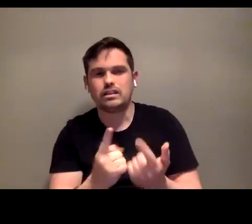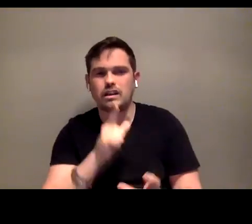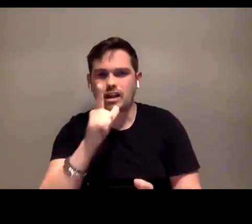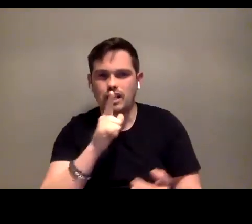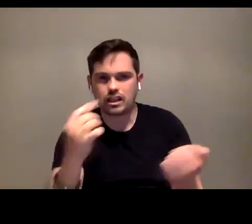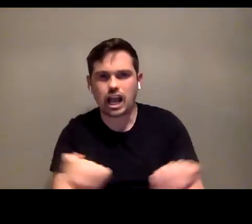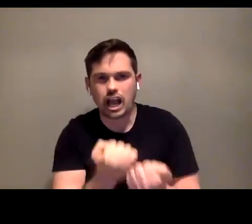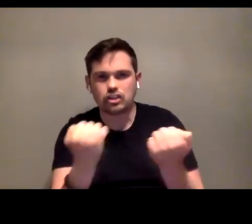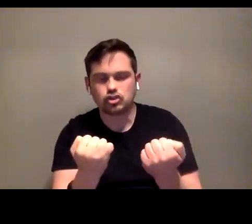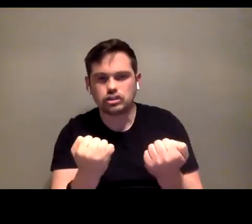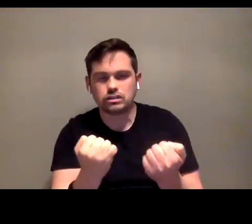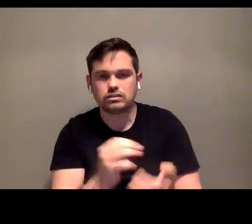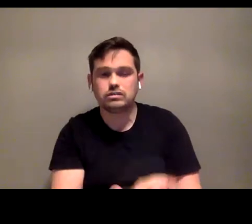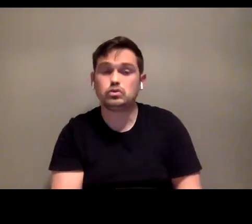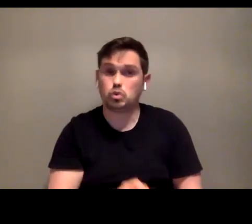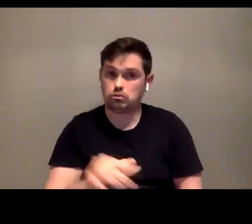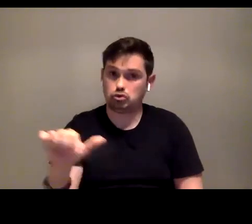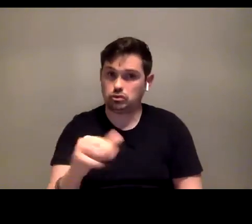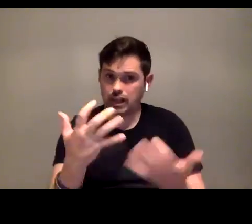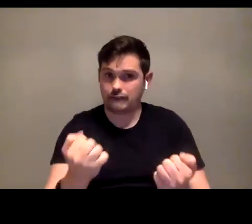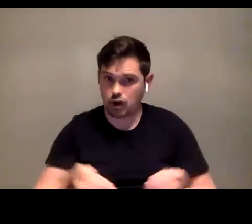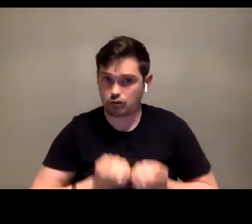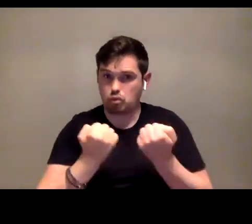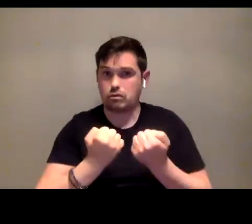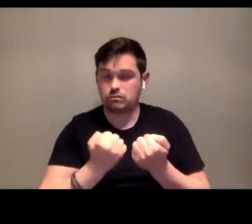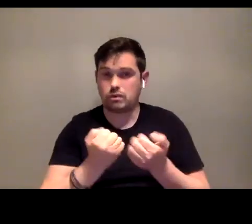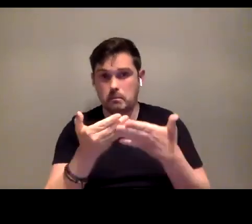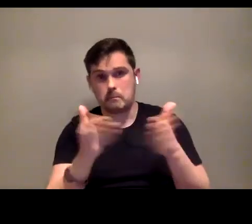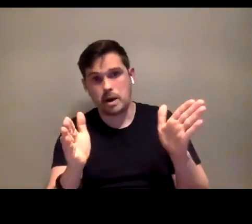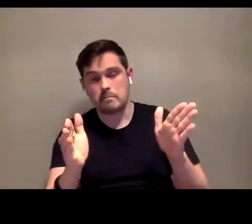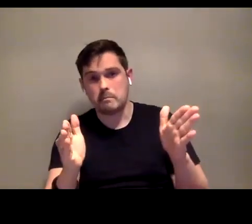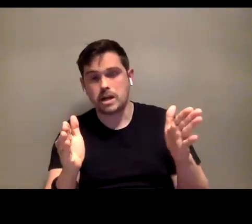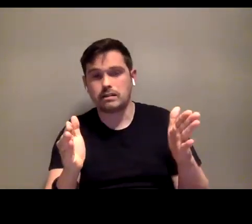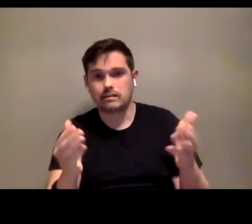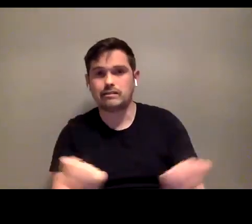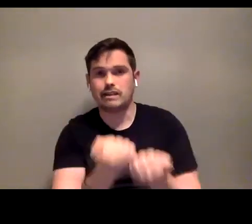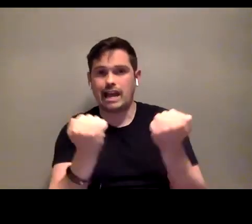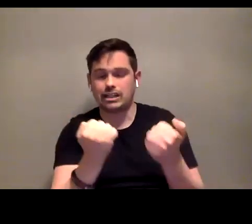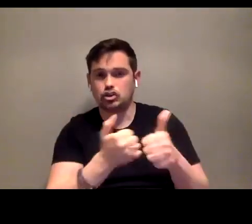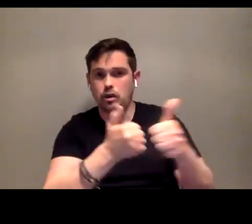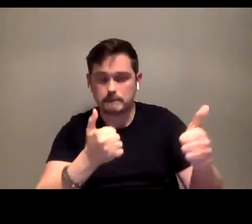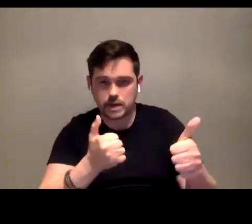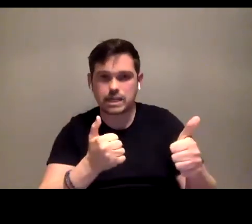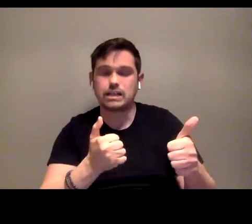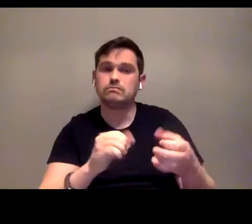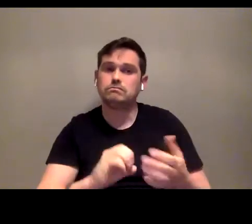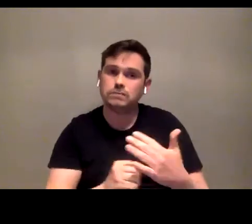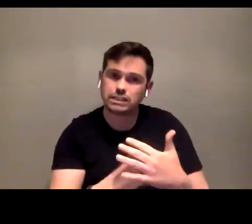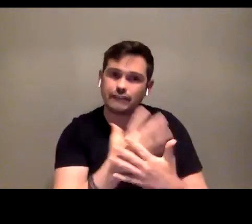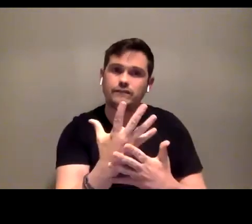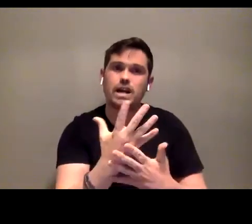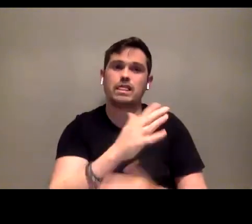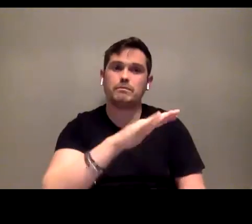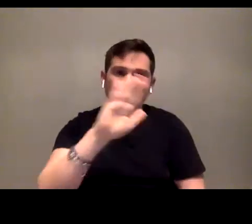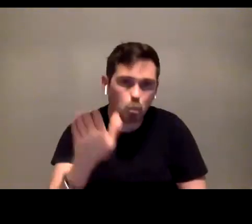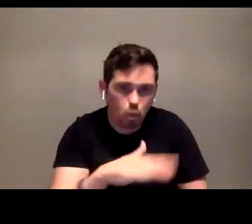own publicly owned energy company to shake up that energy network, giving it the power to develop new wind, solar, tidal and wave